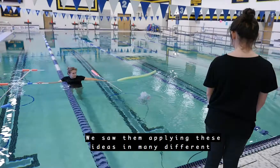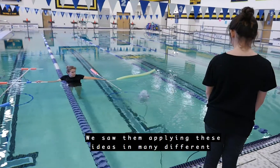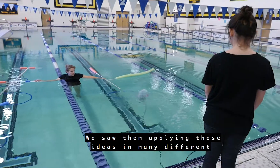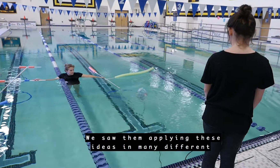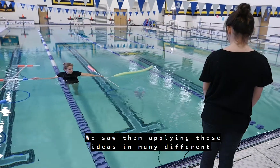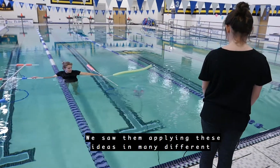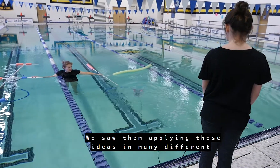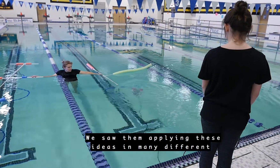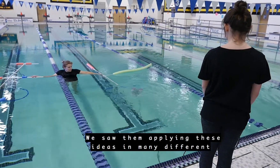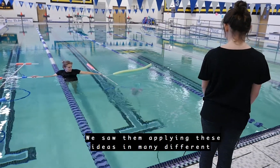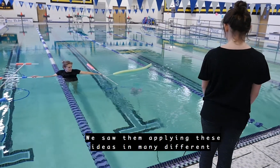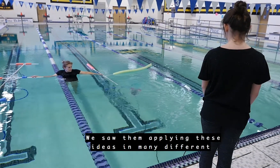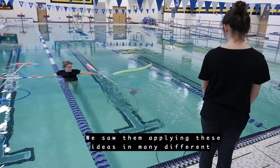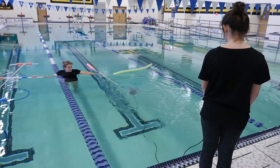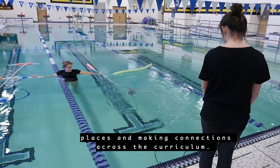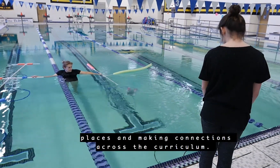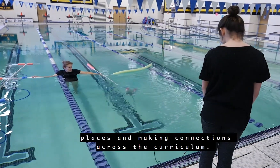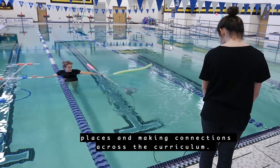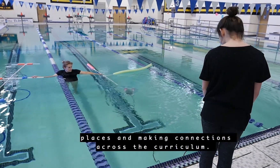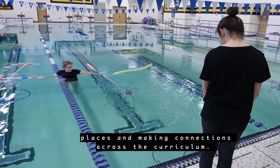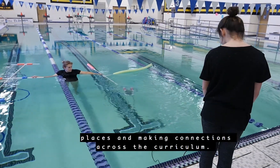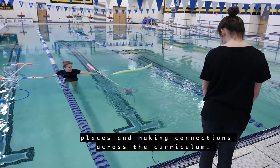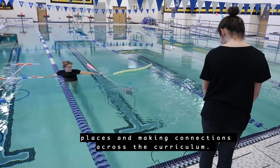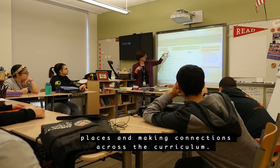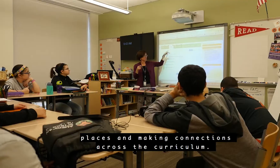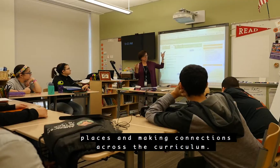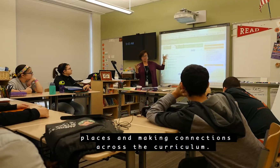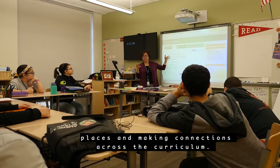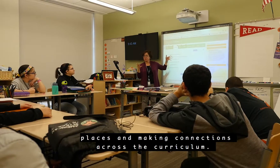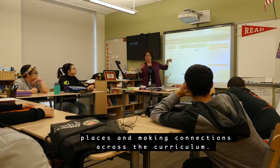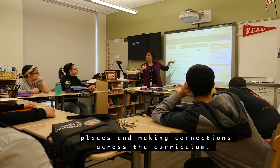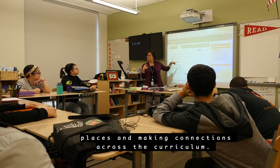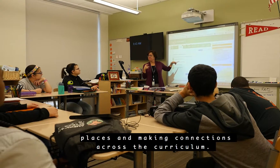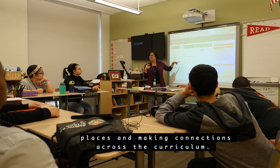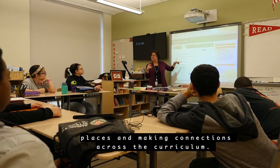these ideas in many different places and making connections across the curriculum.